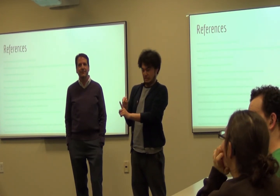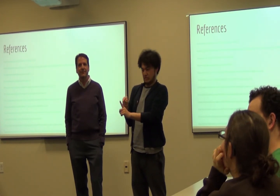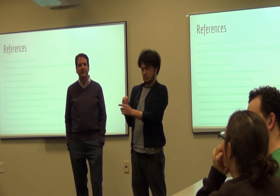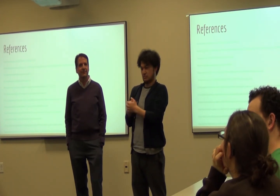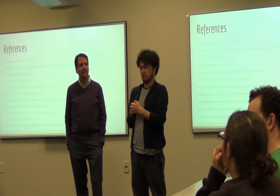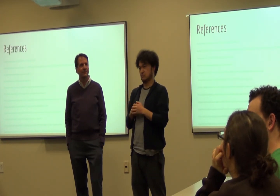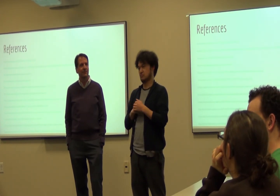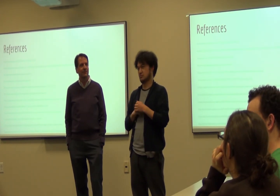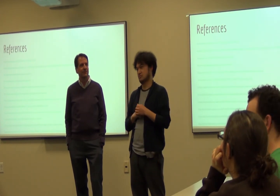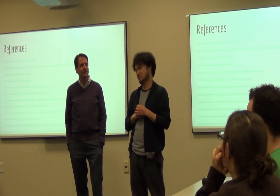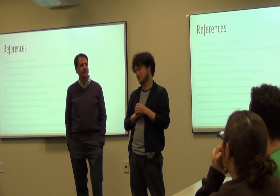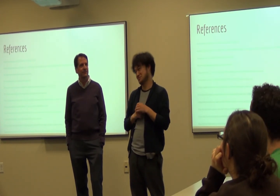situation, right?